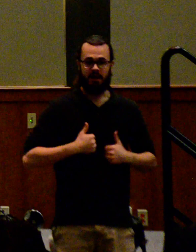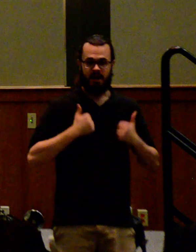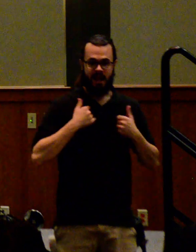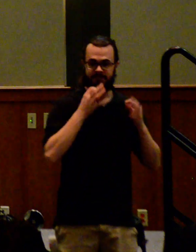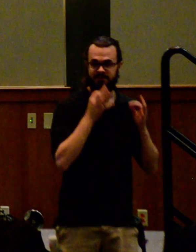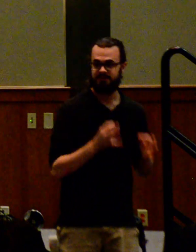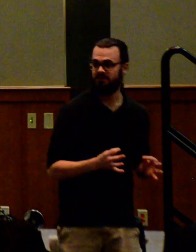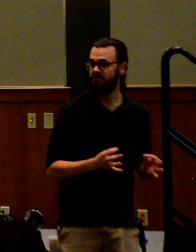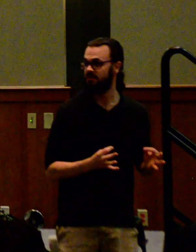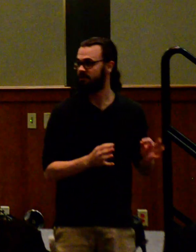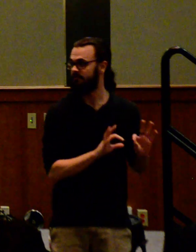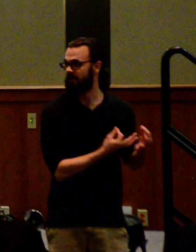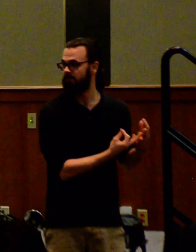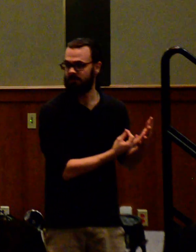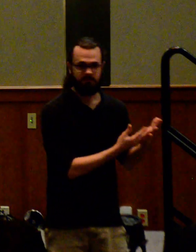home.